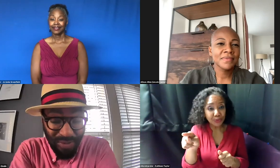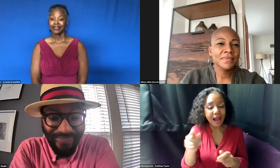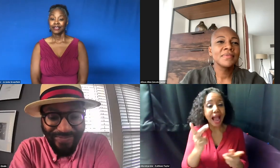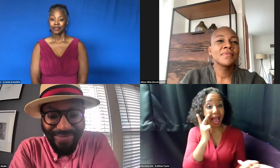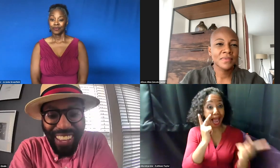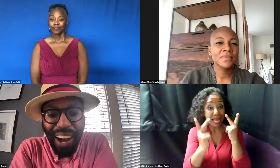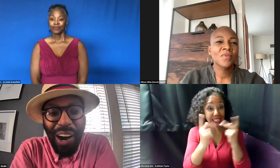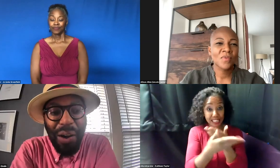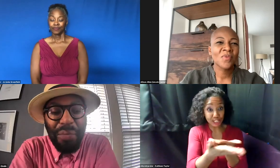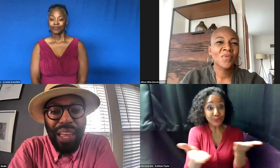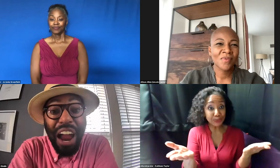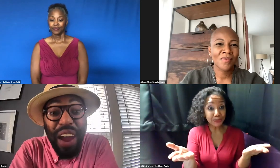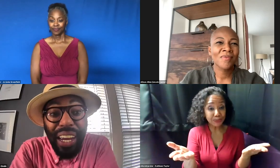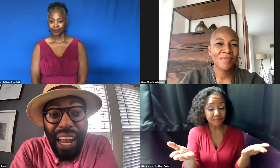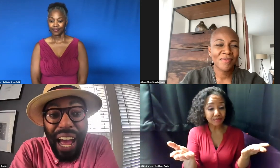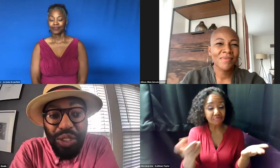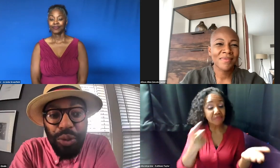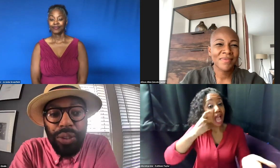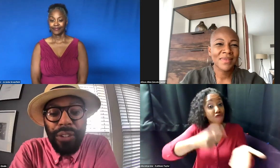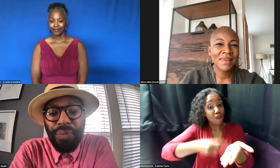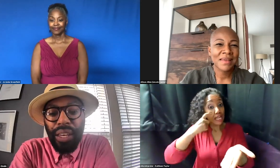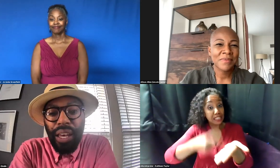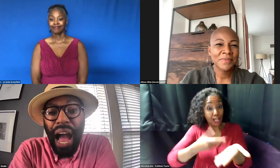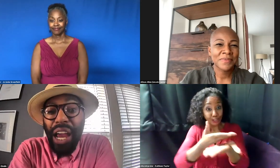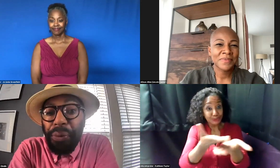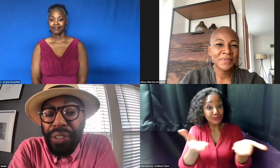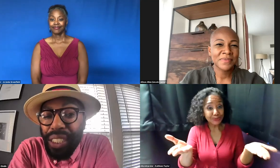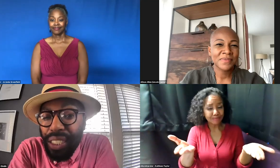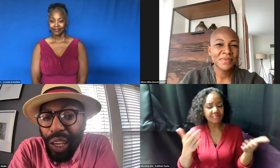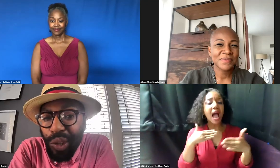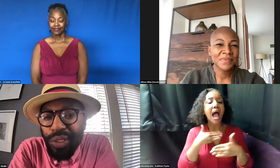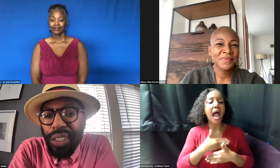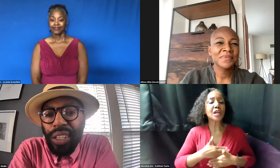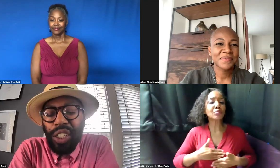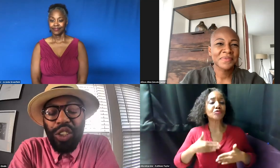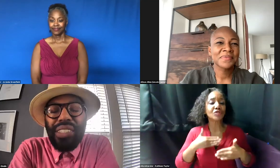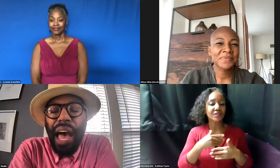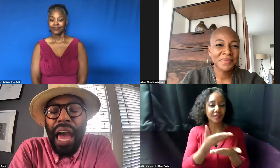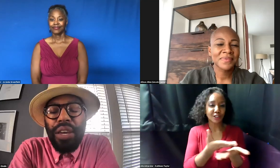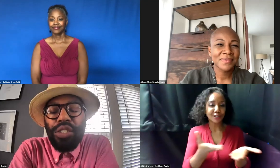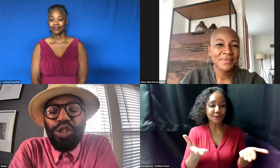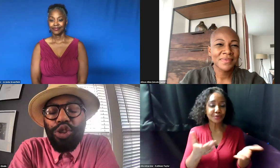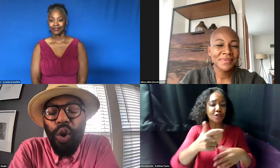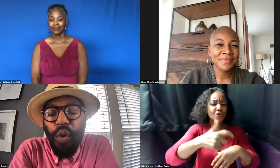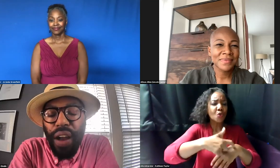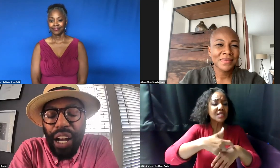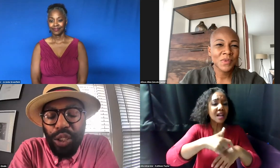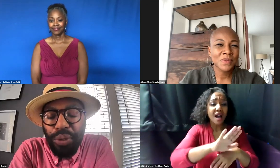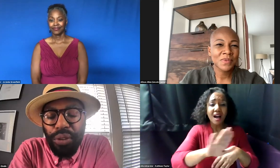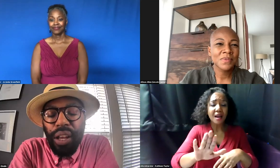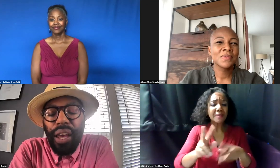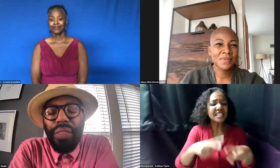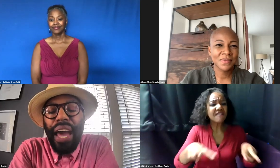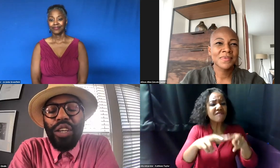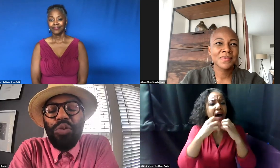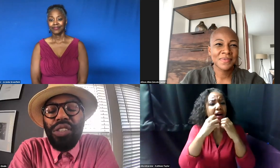see you, I recognize you, I appreciate you. Your time is so